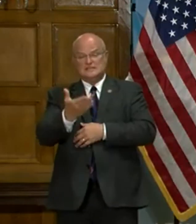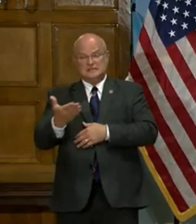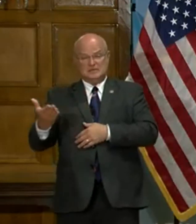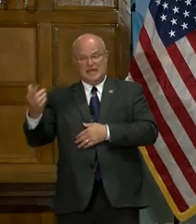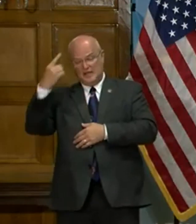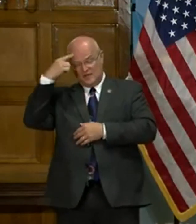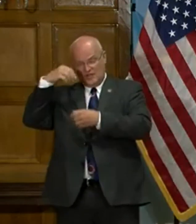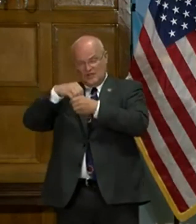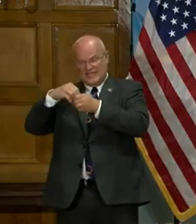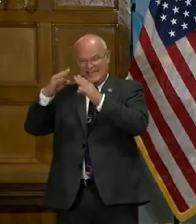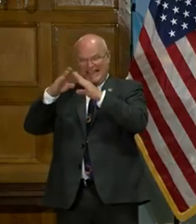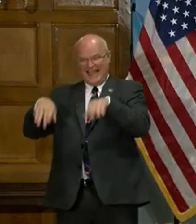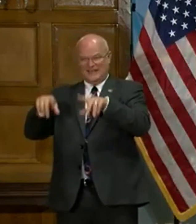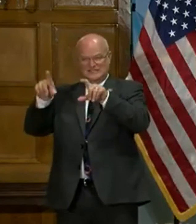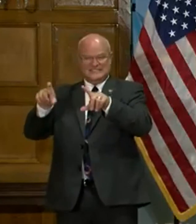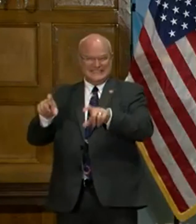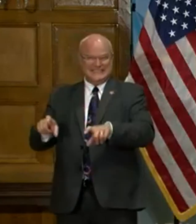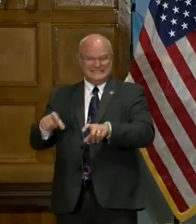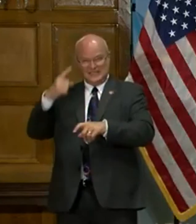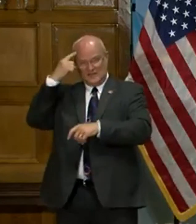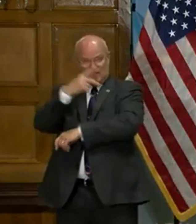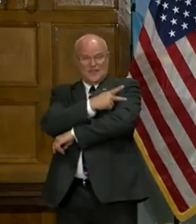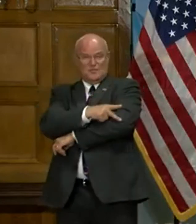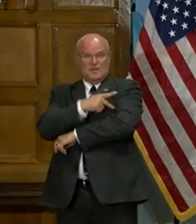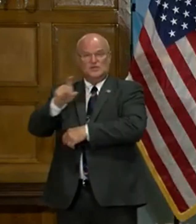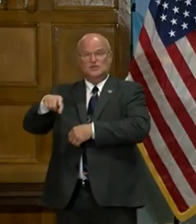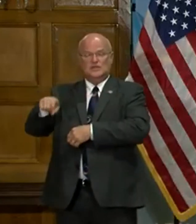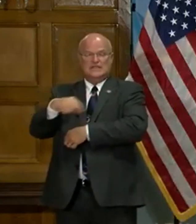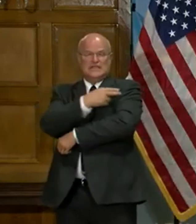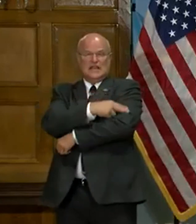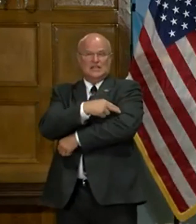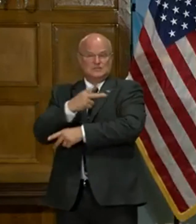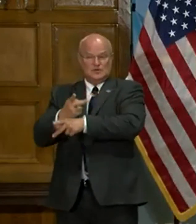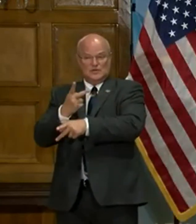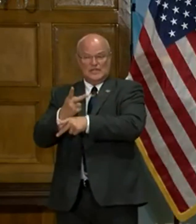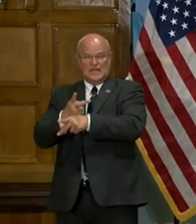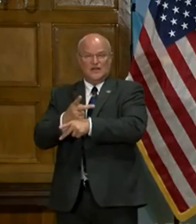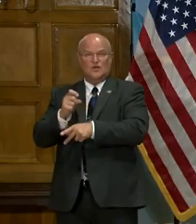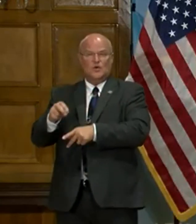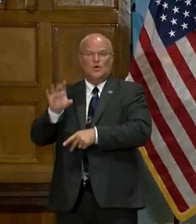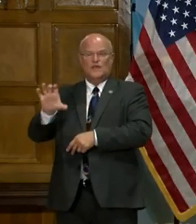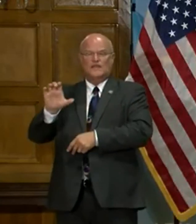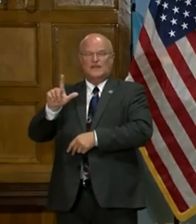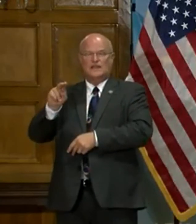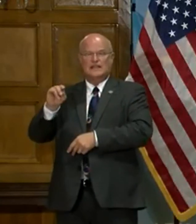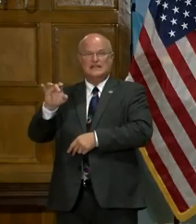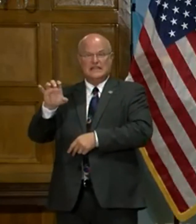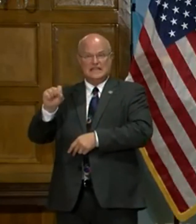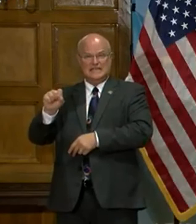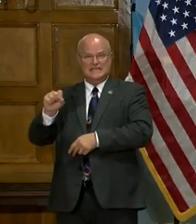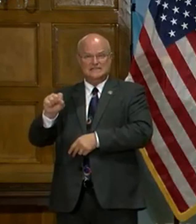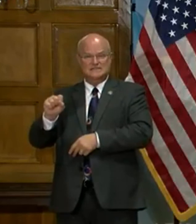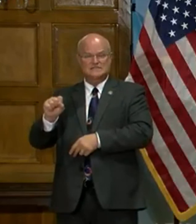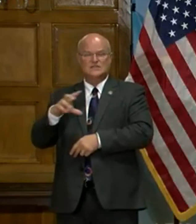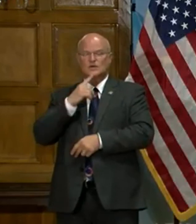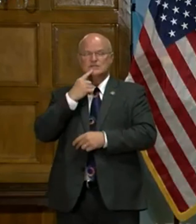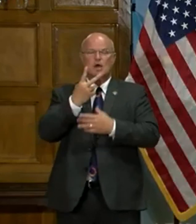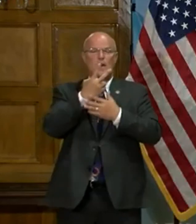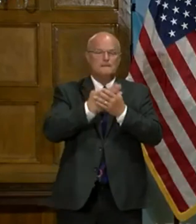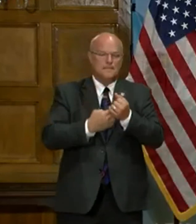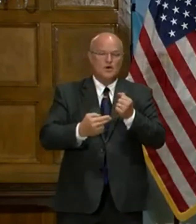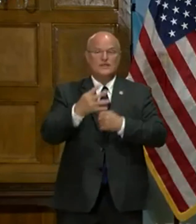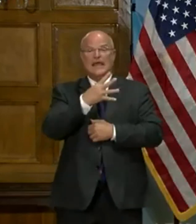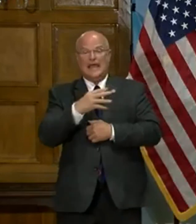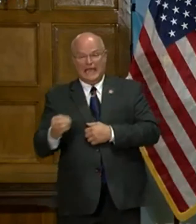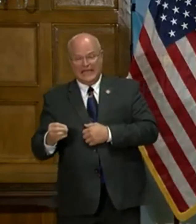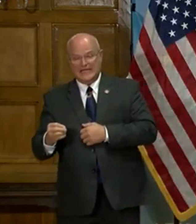supplies for their in-house testing for the patients who need hospital care or need care in their clinics. So it's a both and. I don't want people not